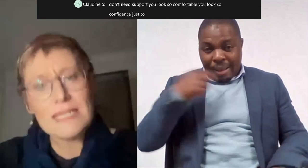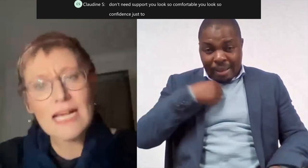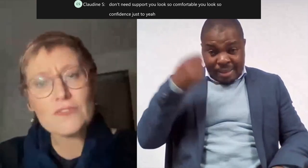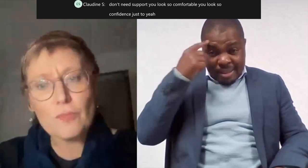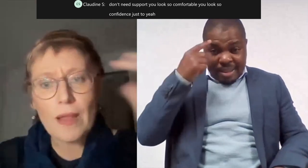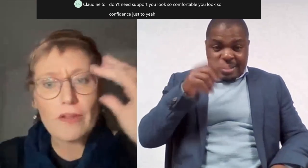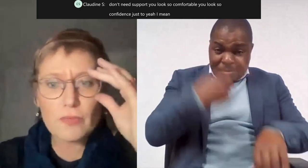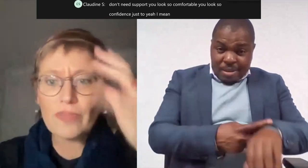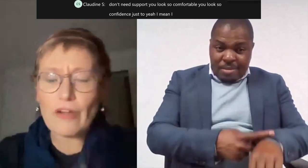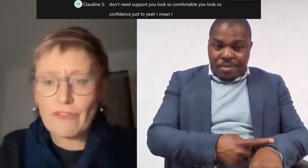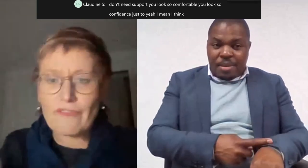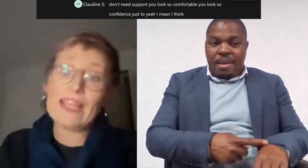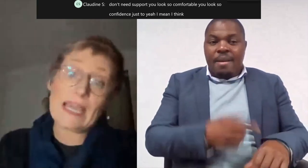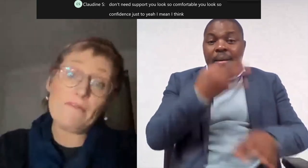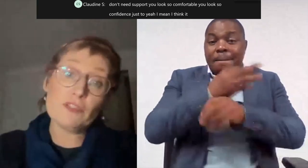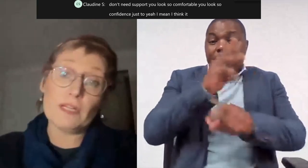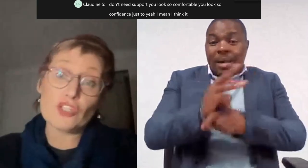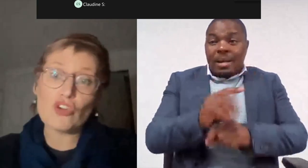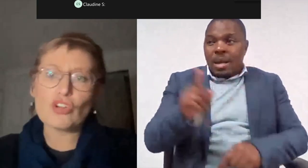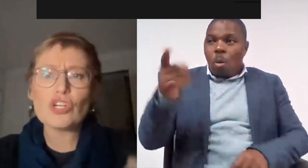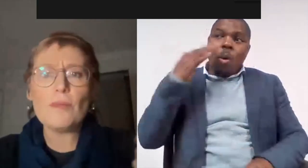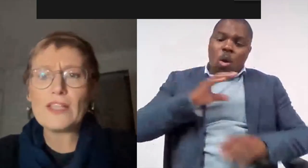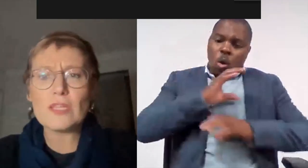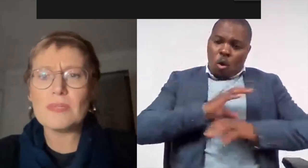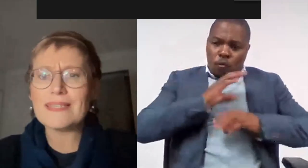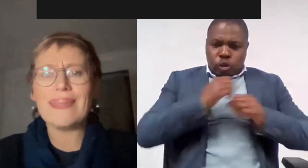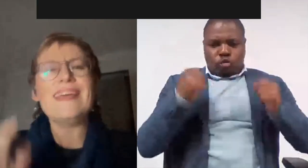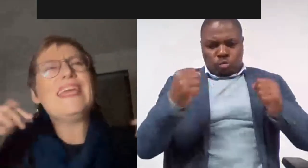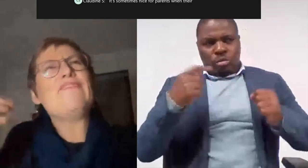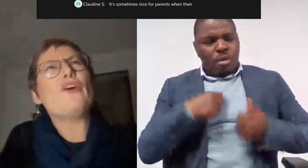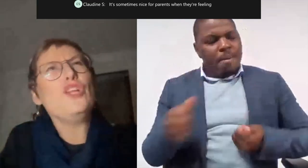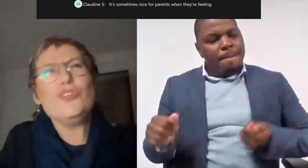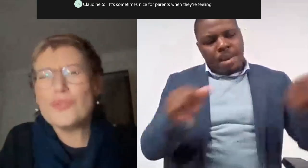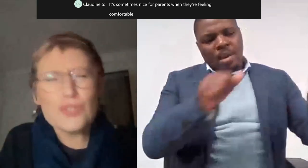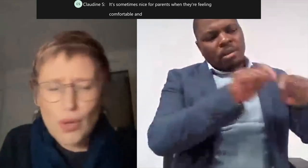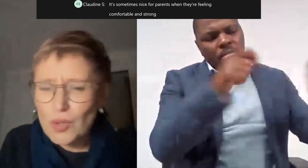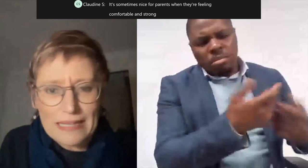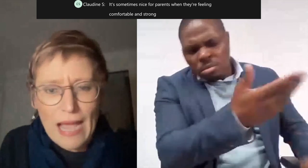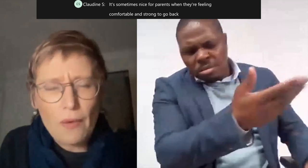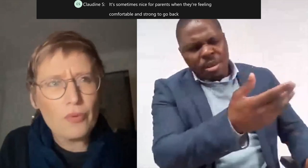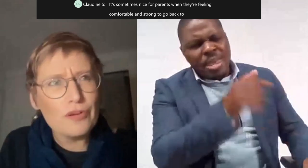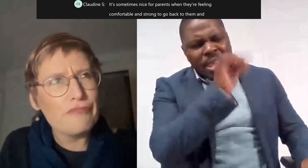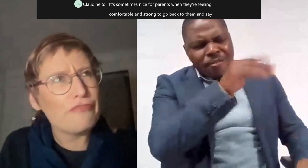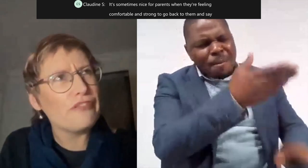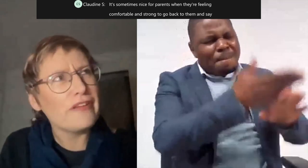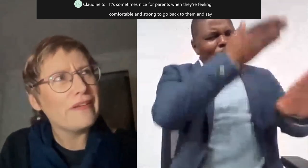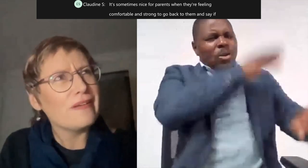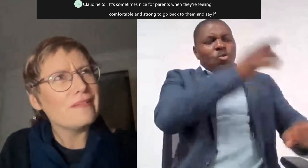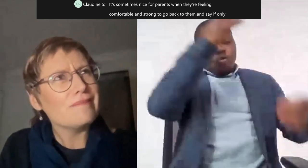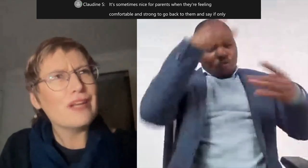It's sometimes nice for parents when they're feeling comfortable and strong to go back to them and say, if only you told me,